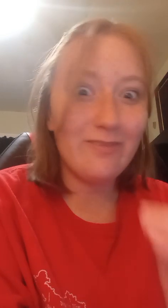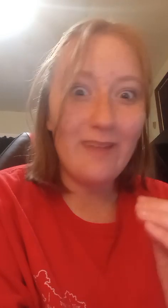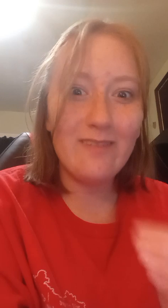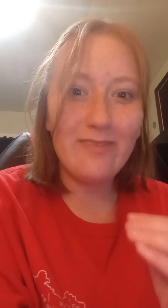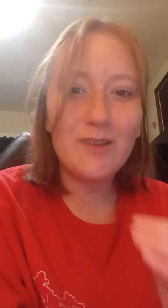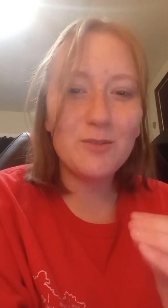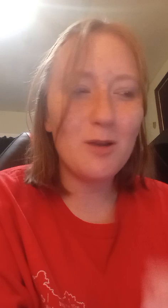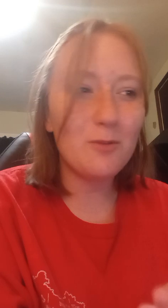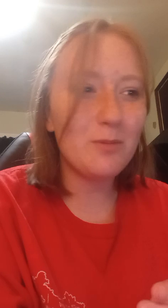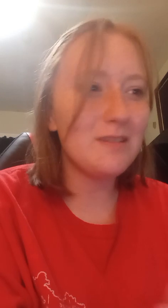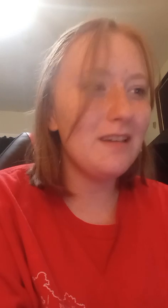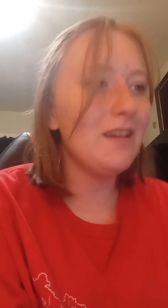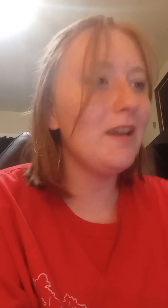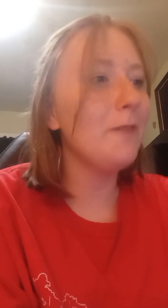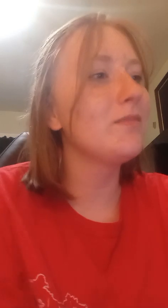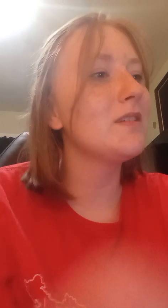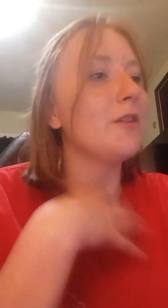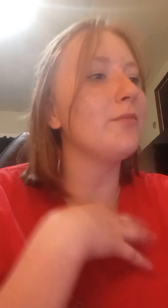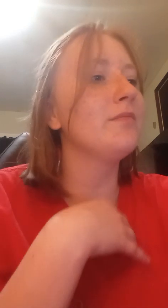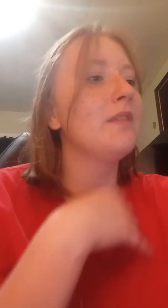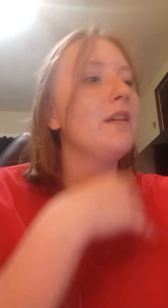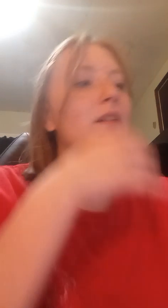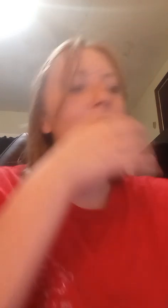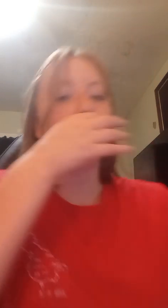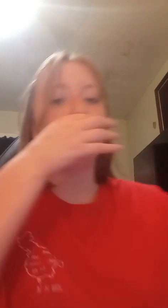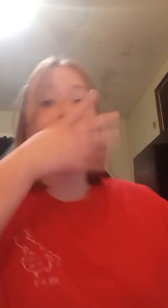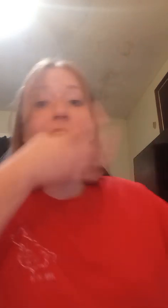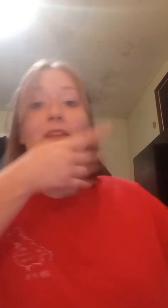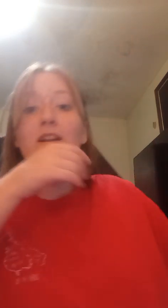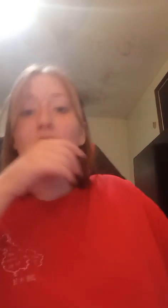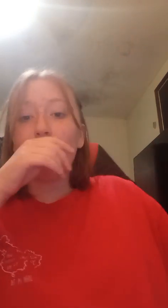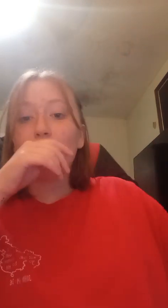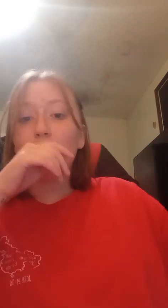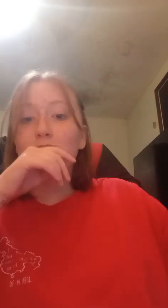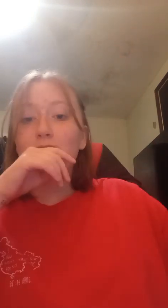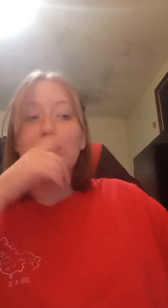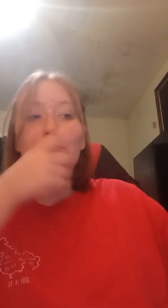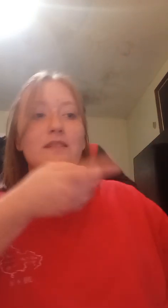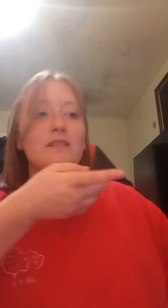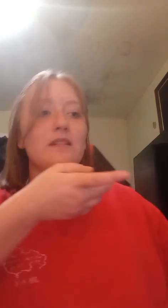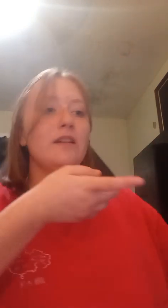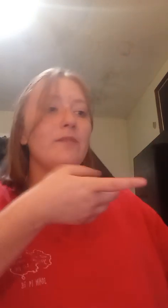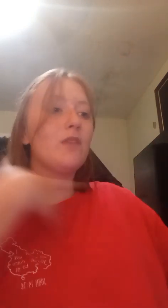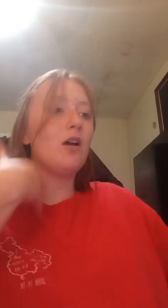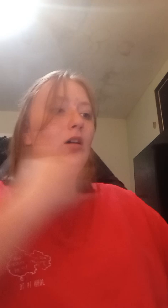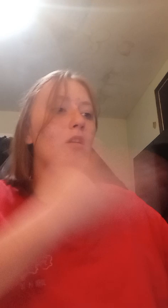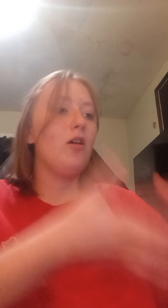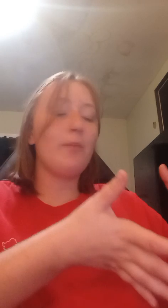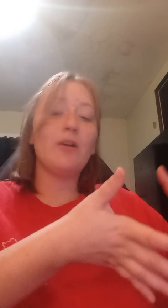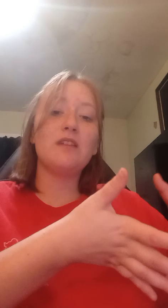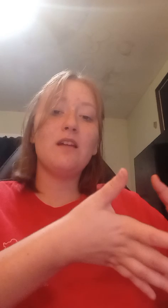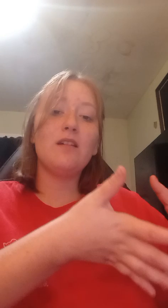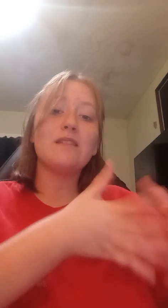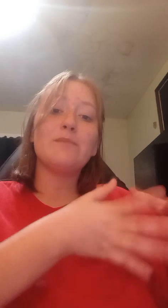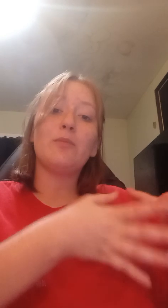5-factor model personality now. So, the 5-factor model is basically our personality is built by 5